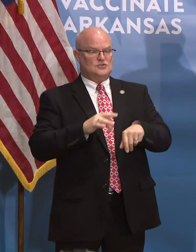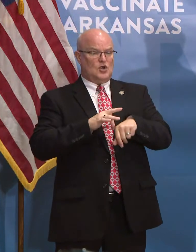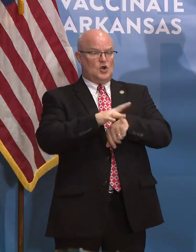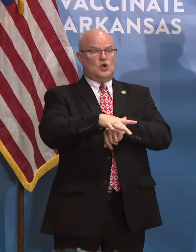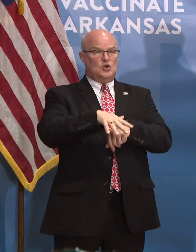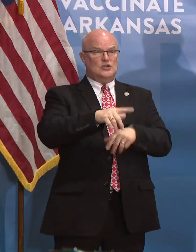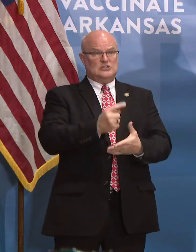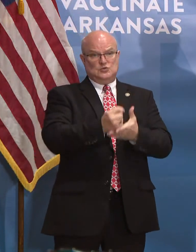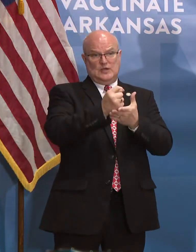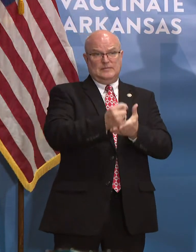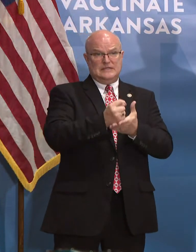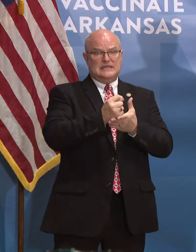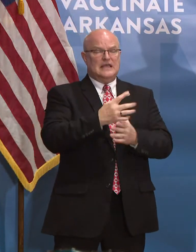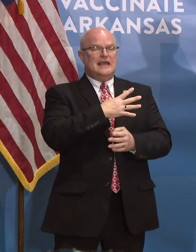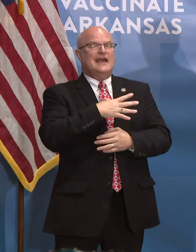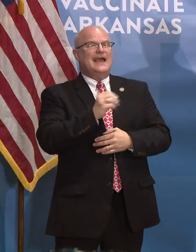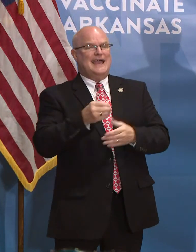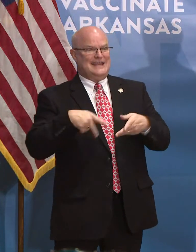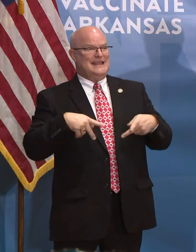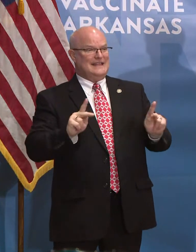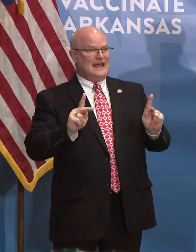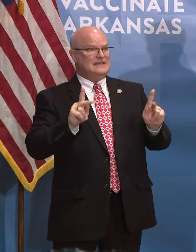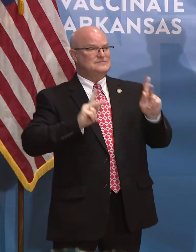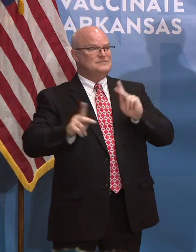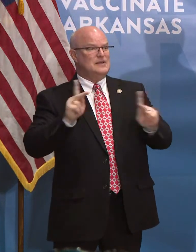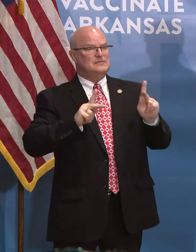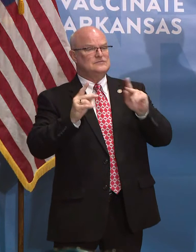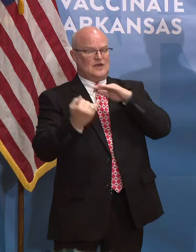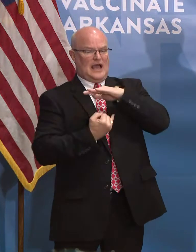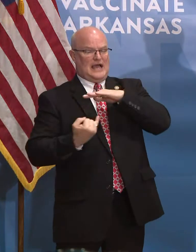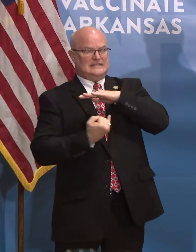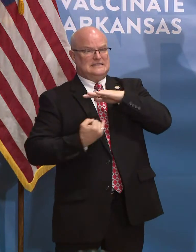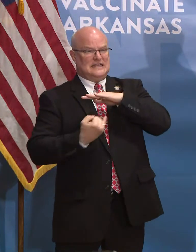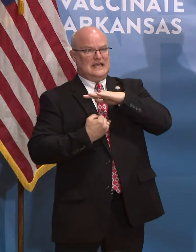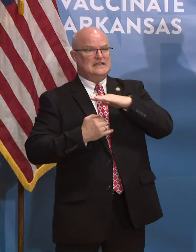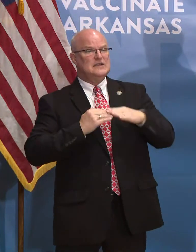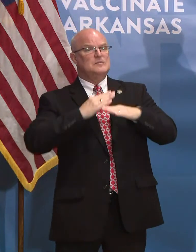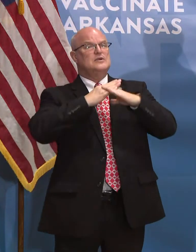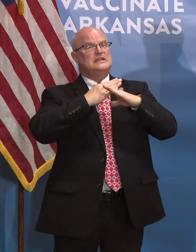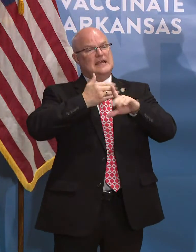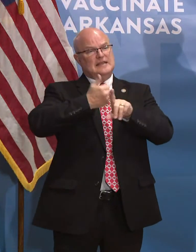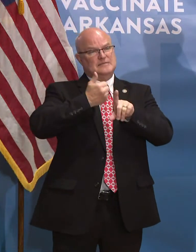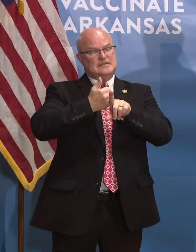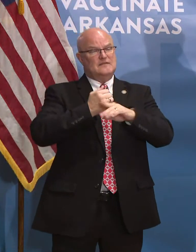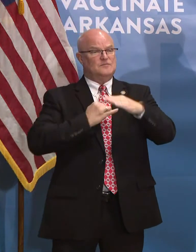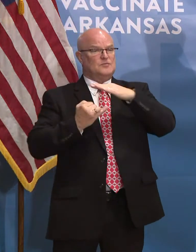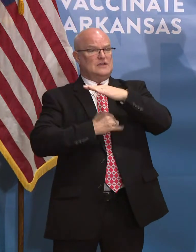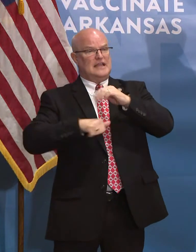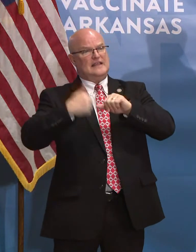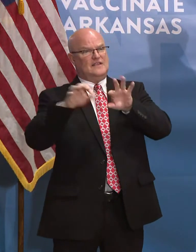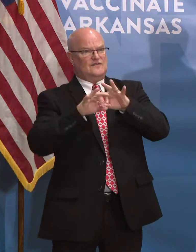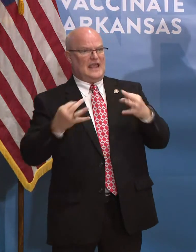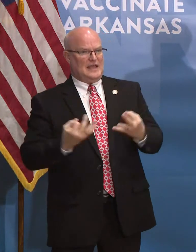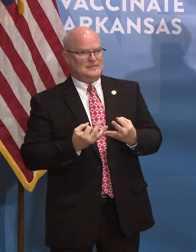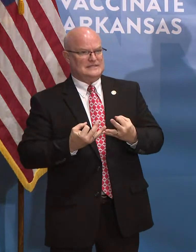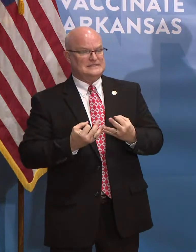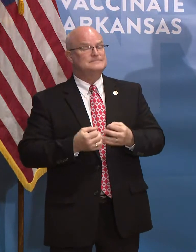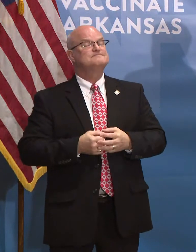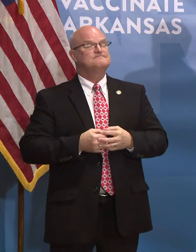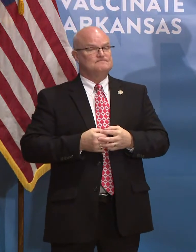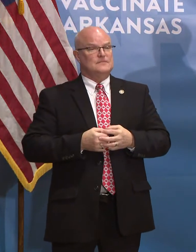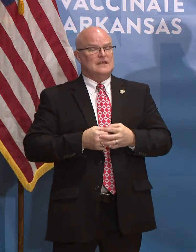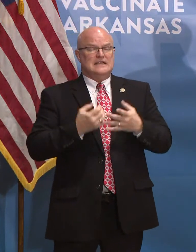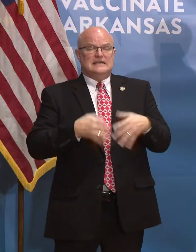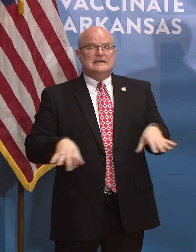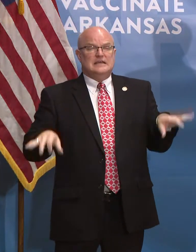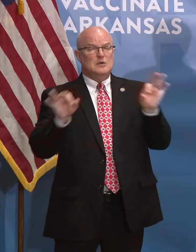treatment, and it allows them to isolate, to protect others, and to protect their family. And so as a result of